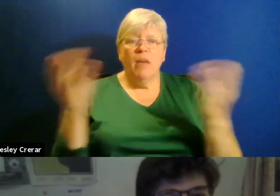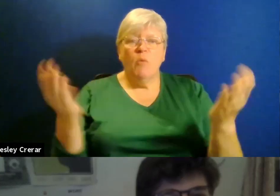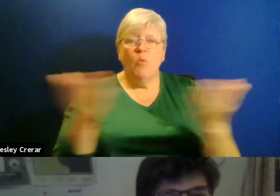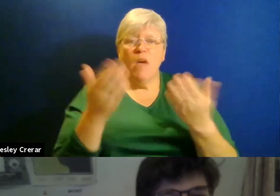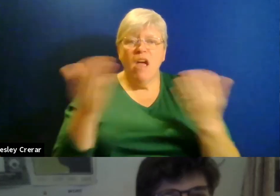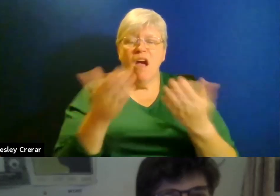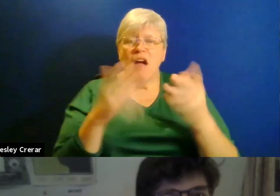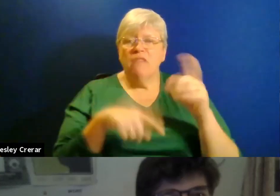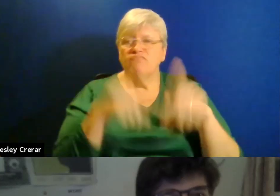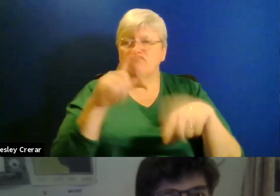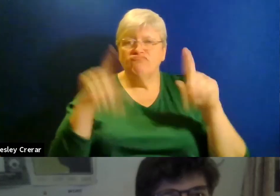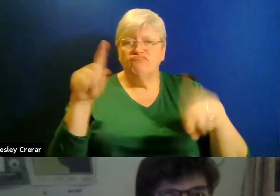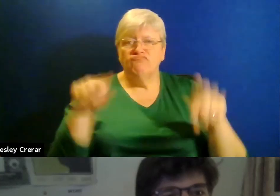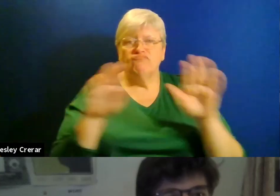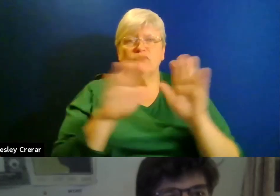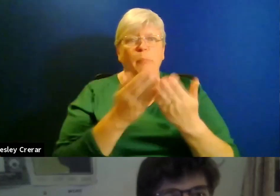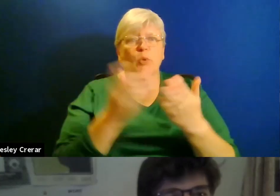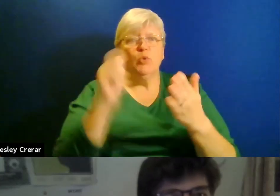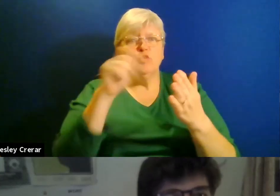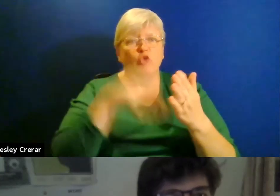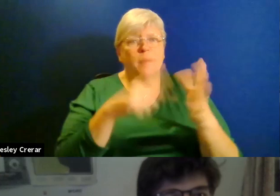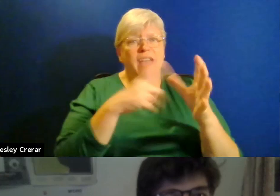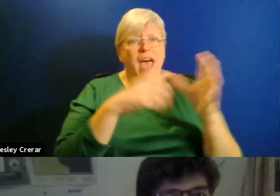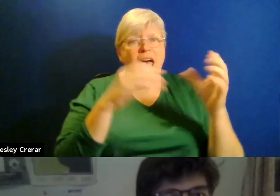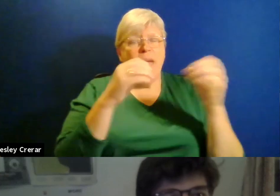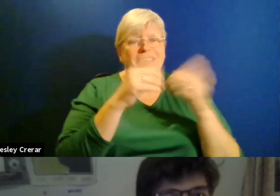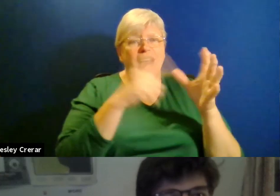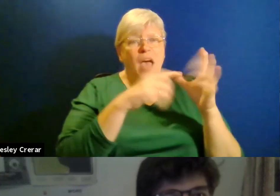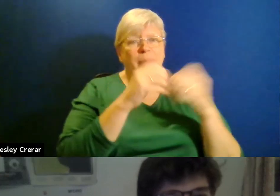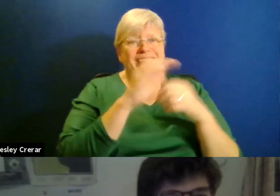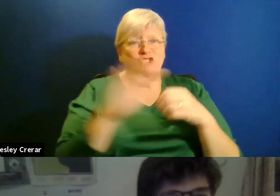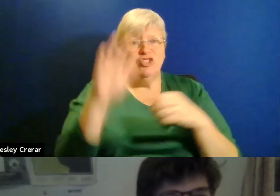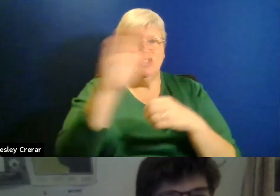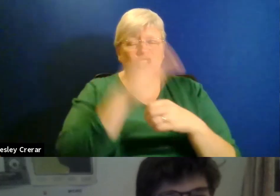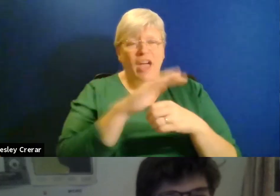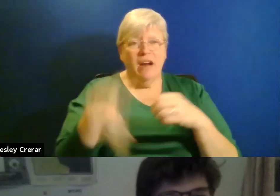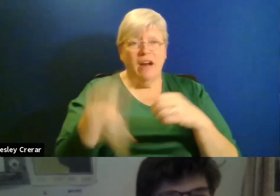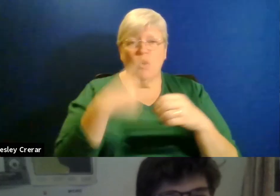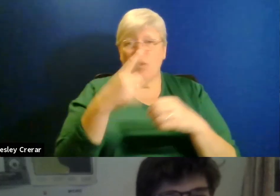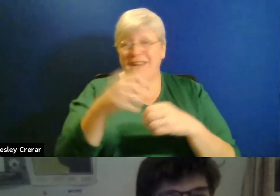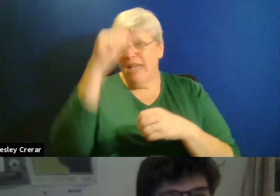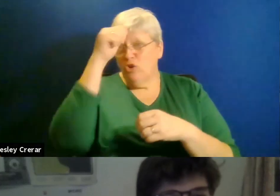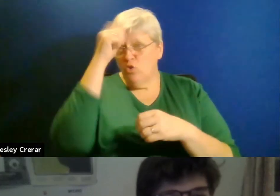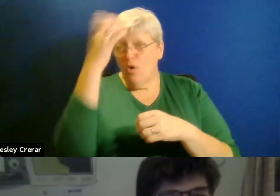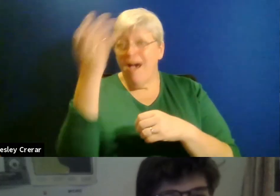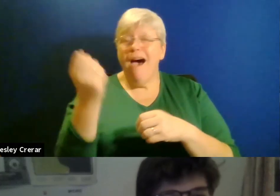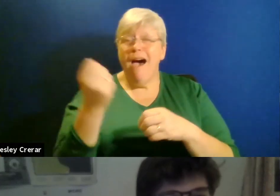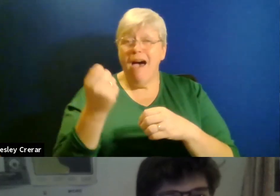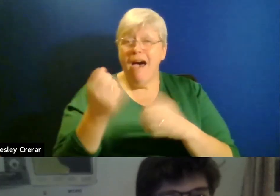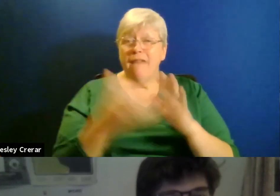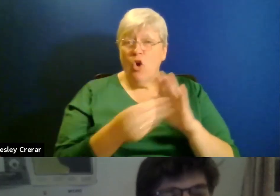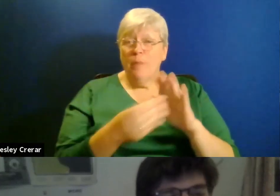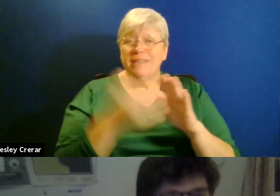of bookshops in Aberdeen and Aberdeenshire. The one I know there are copies in is the